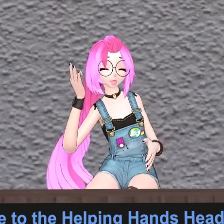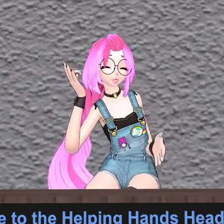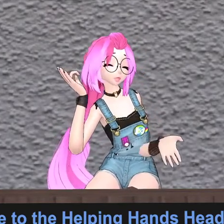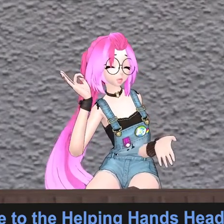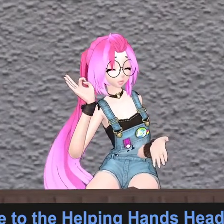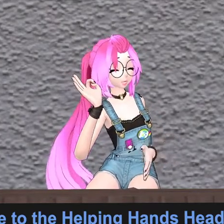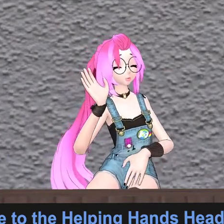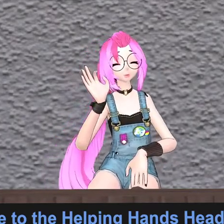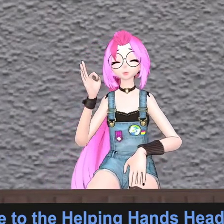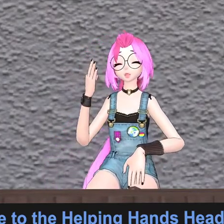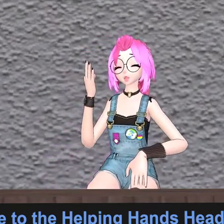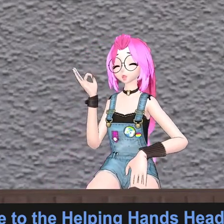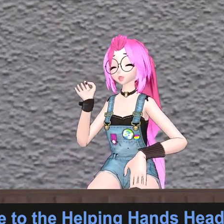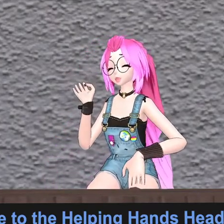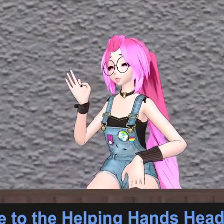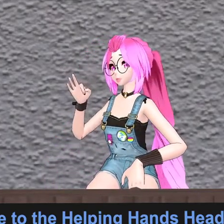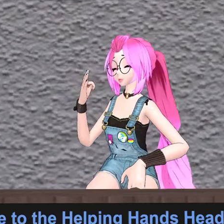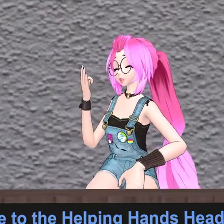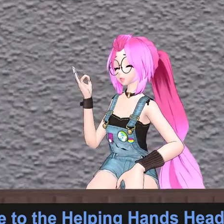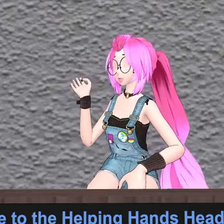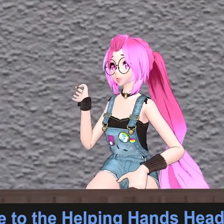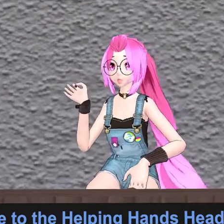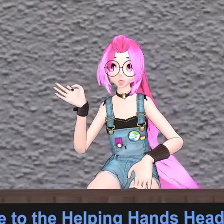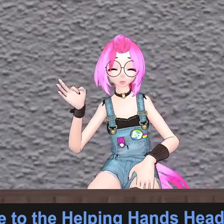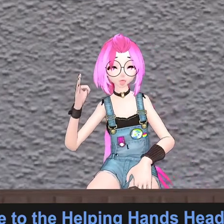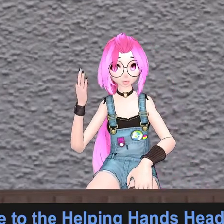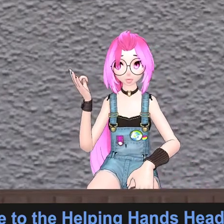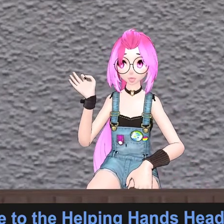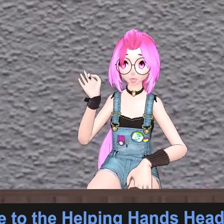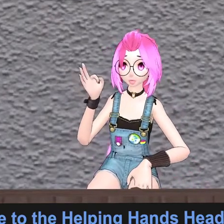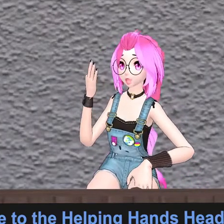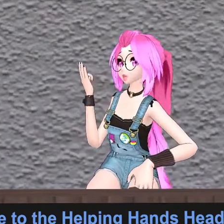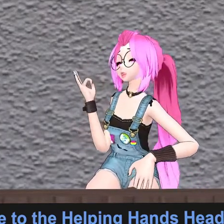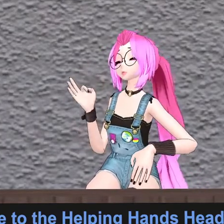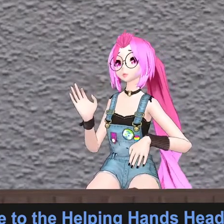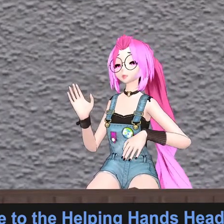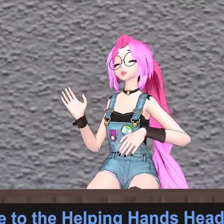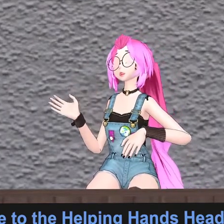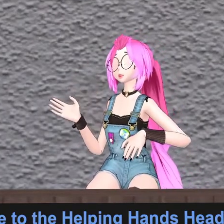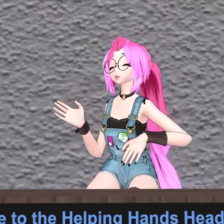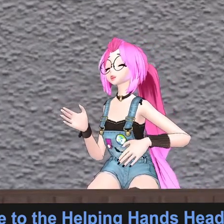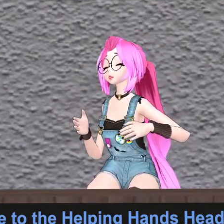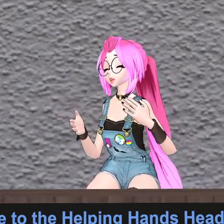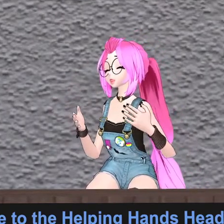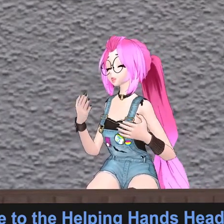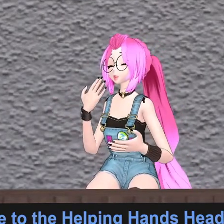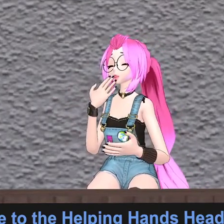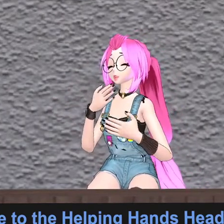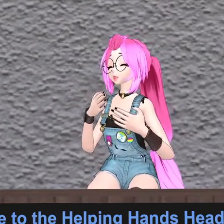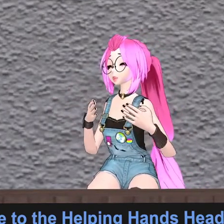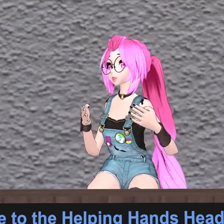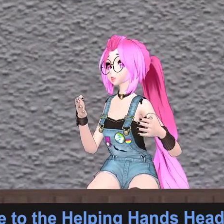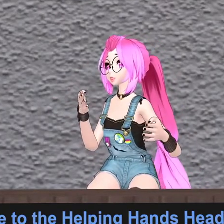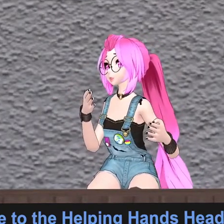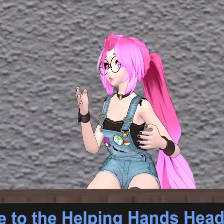my mustache. Oh, it is, I am so evil. Okay, so if that helps you